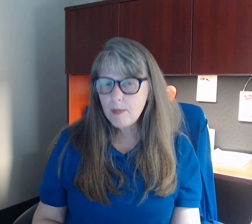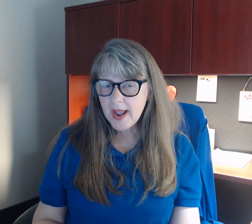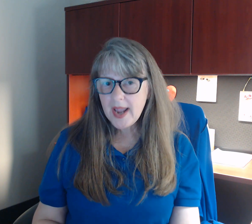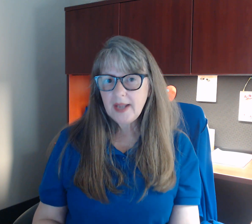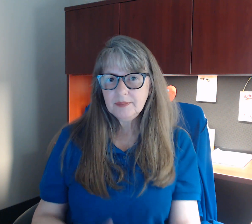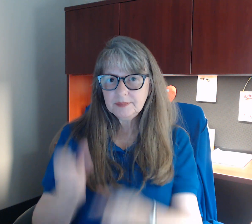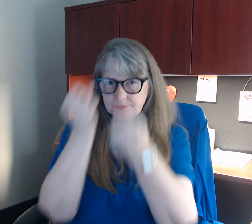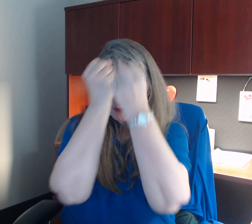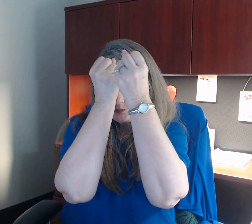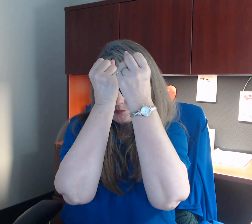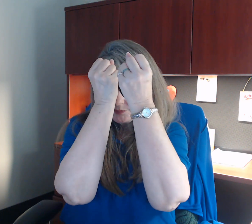Obey.